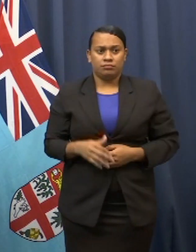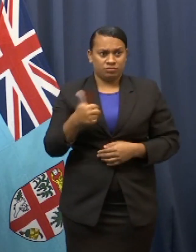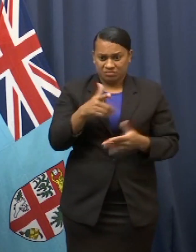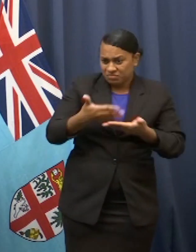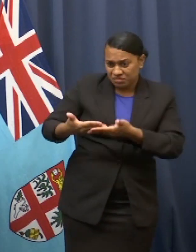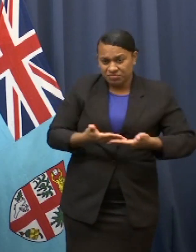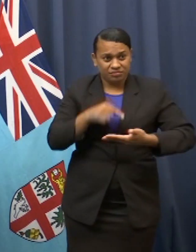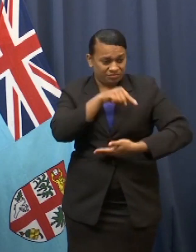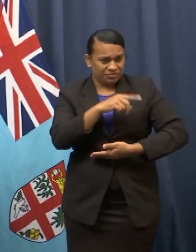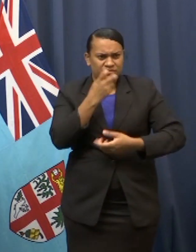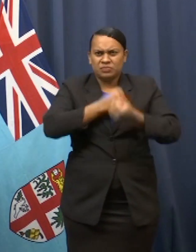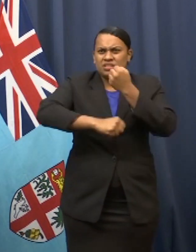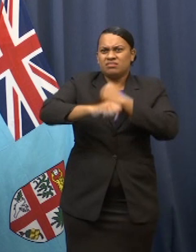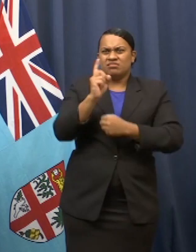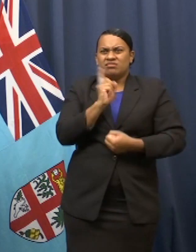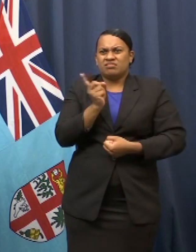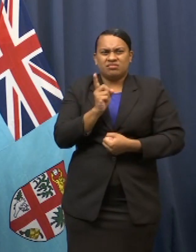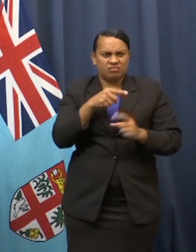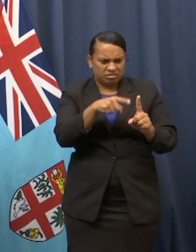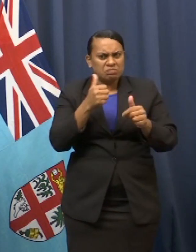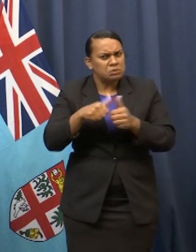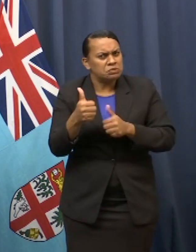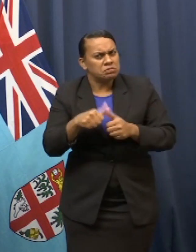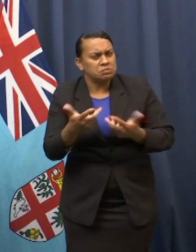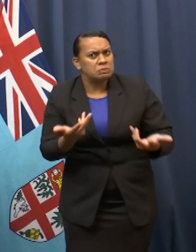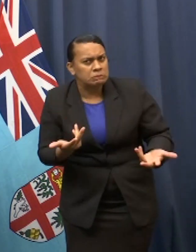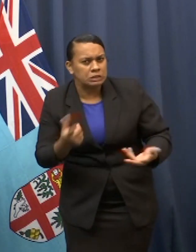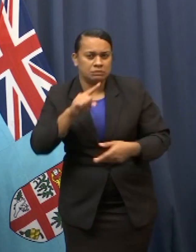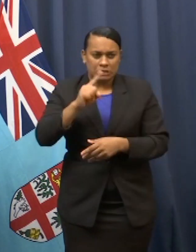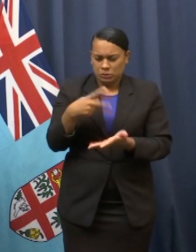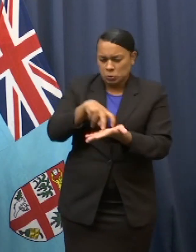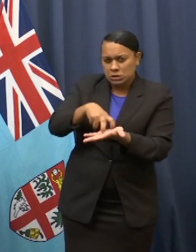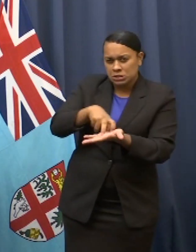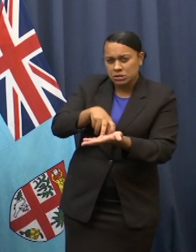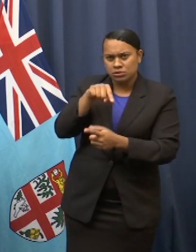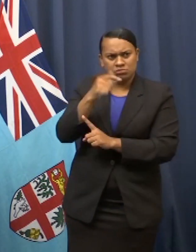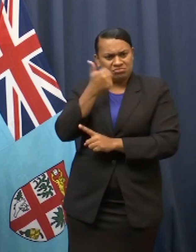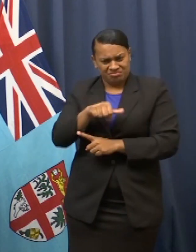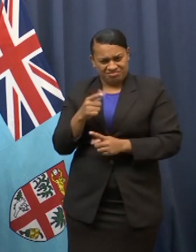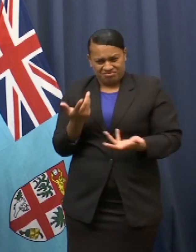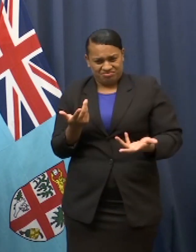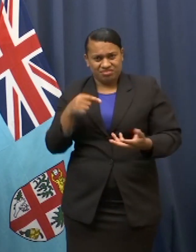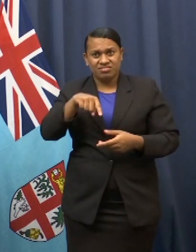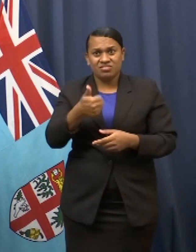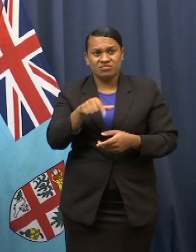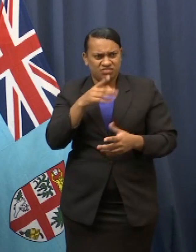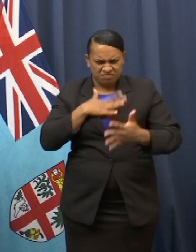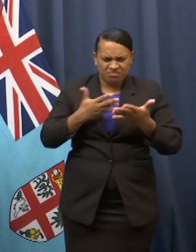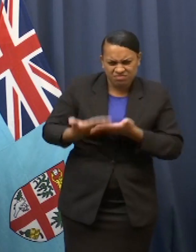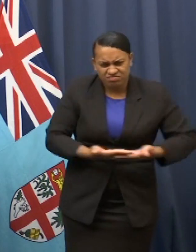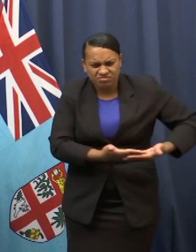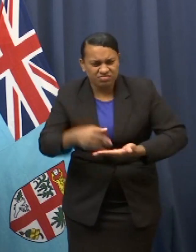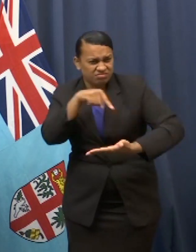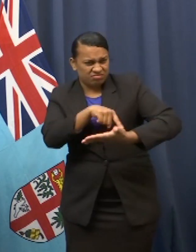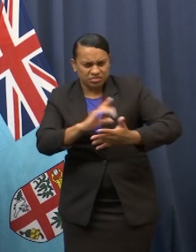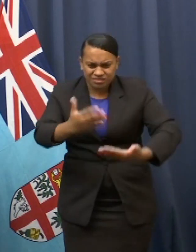more vulnerable in our society, this simple act of affection could be a death sentence. By the grace of